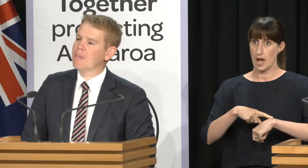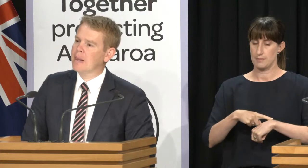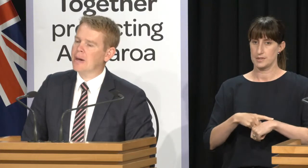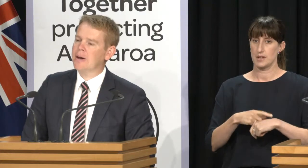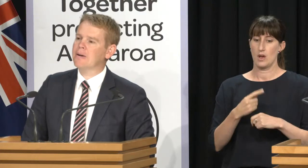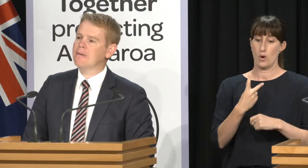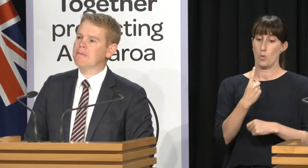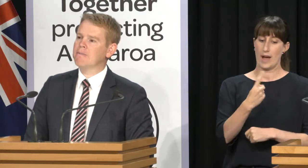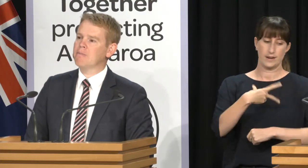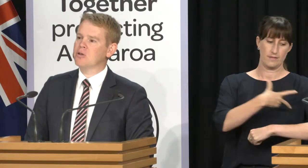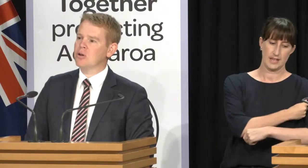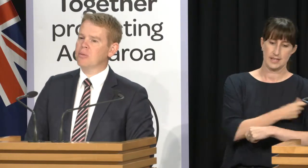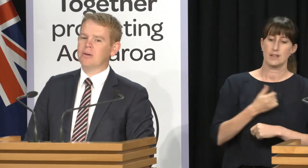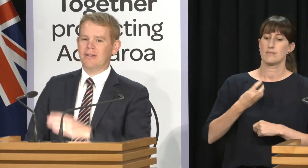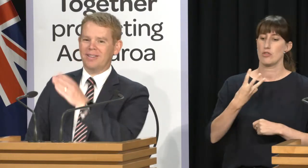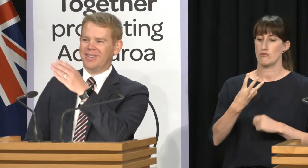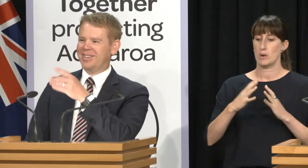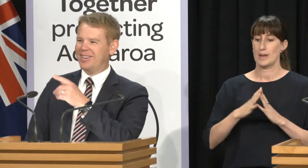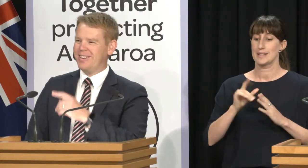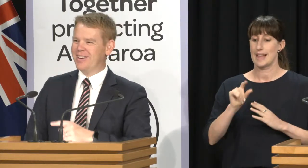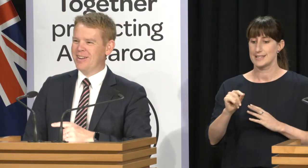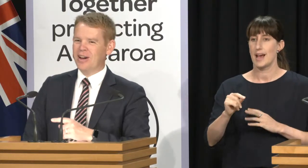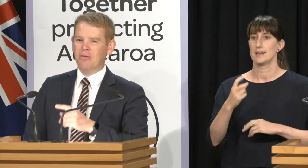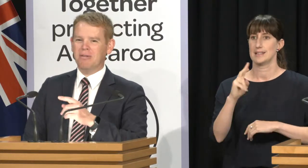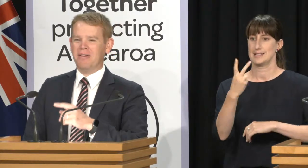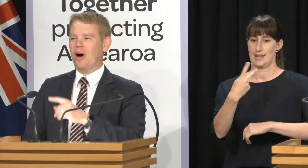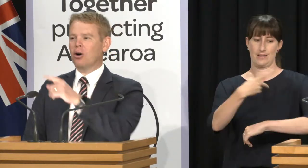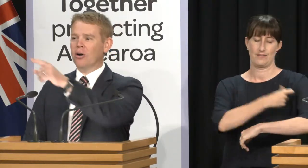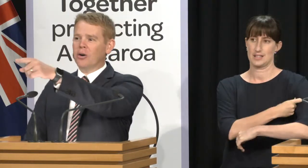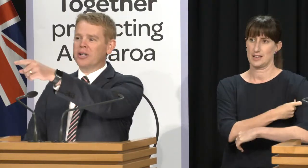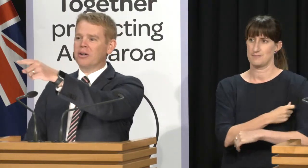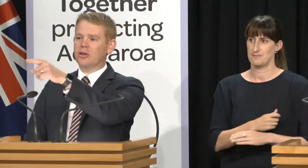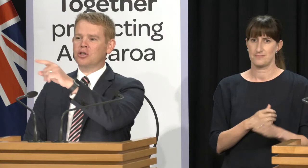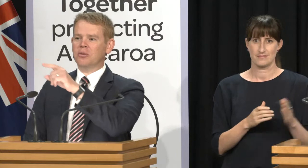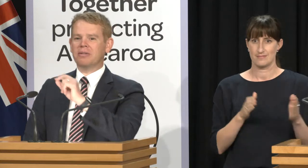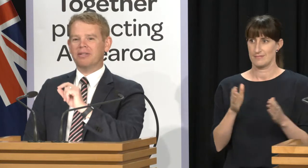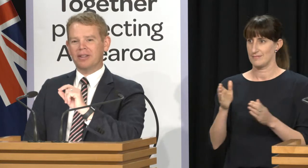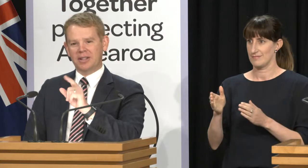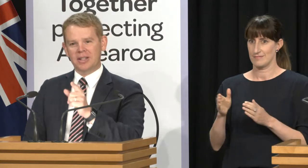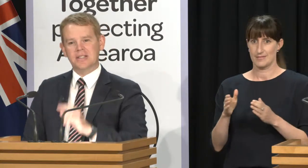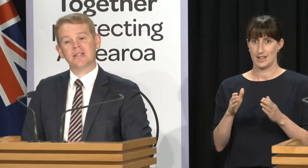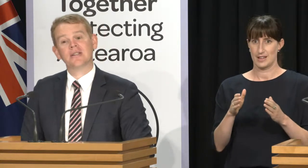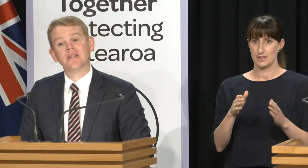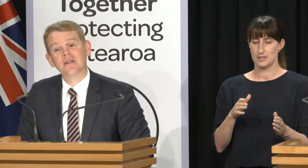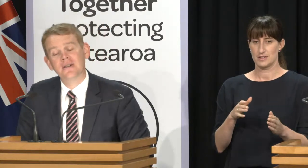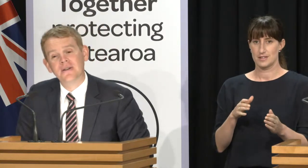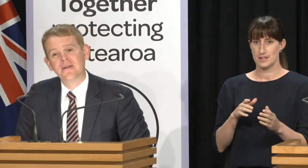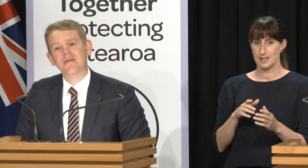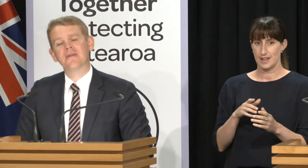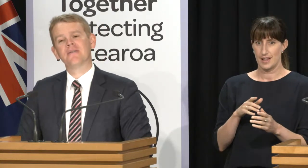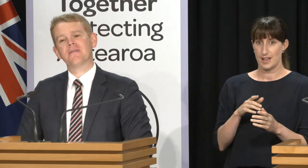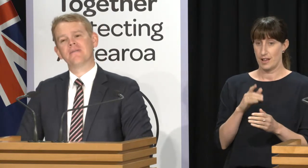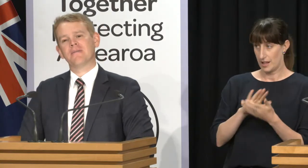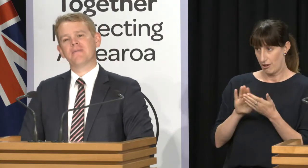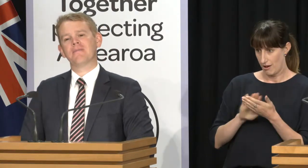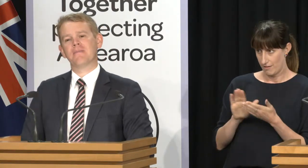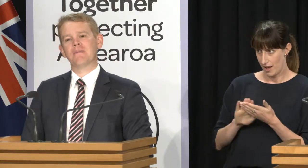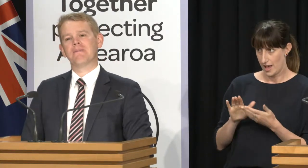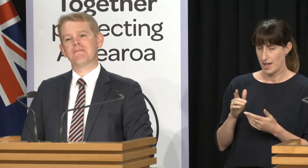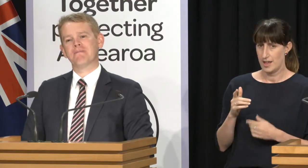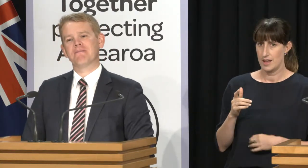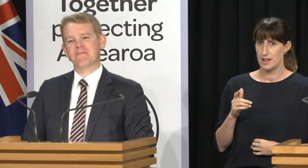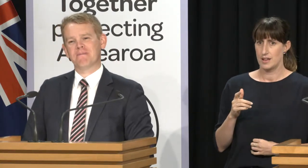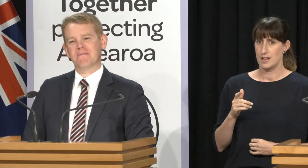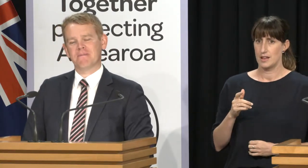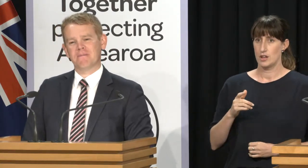get 2 doses before you move know on. that they're supposed to be. Can we just clarify clarify that answer yes. that you just gave? So everyone